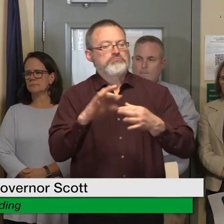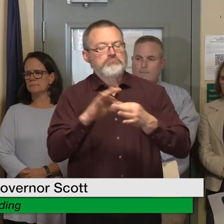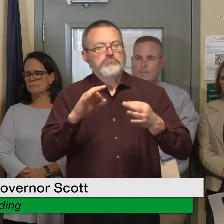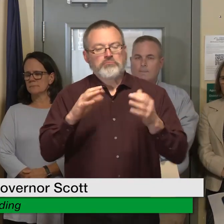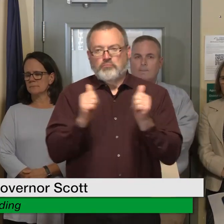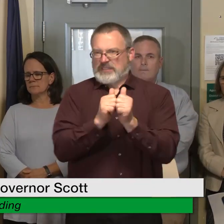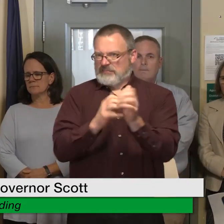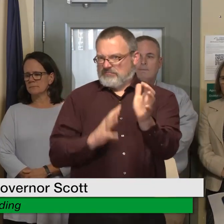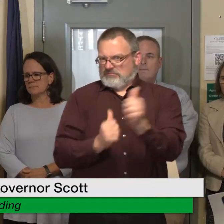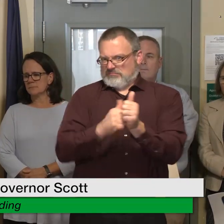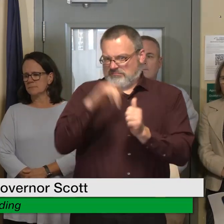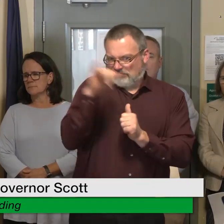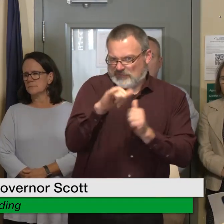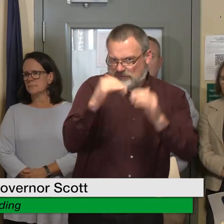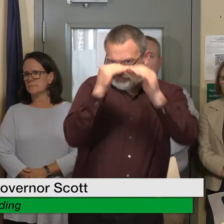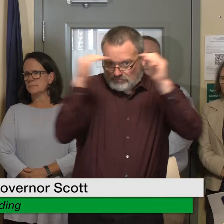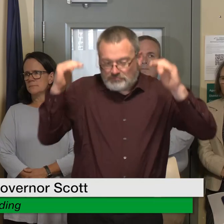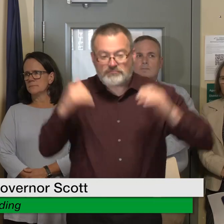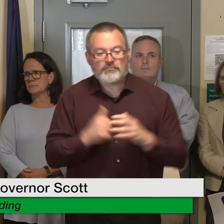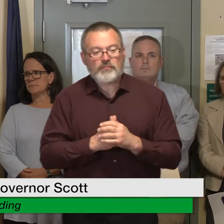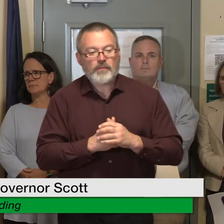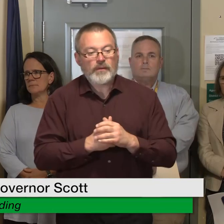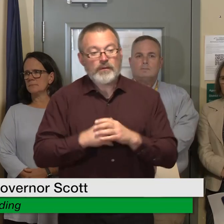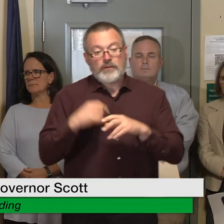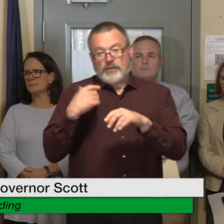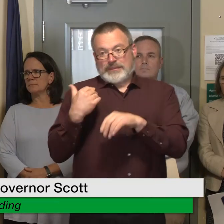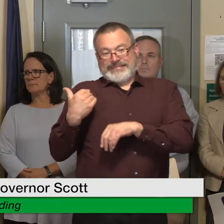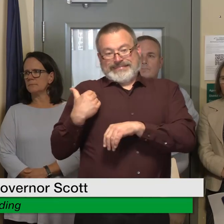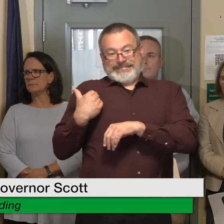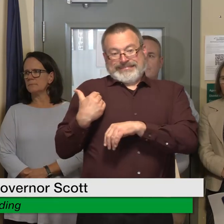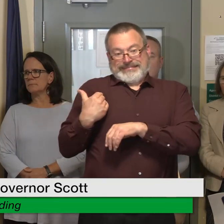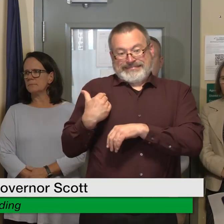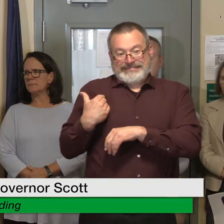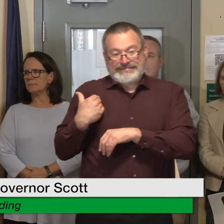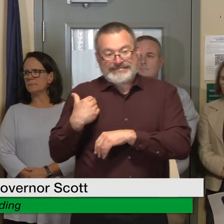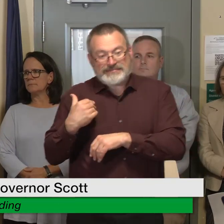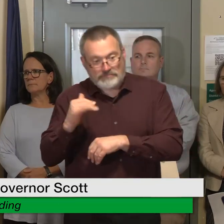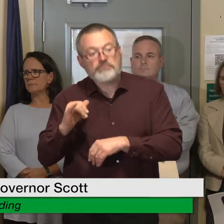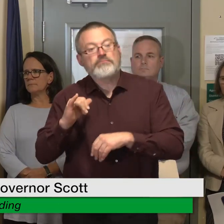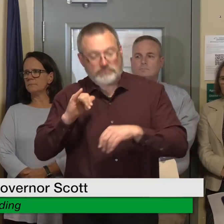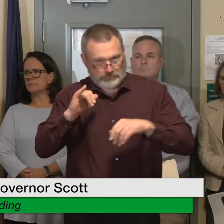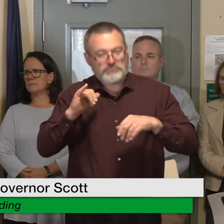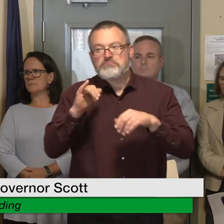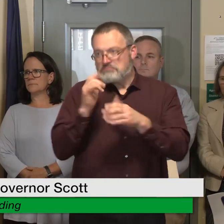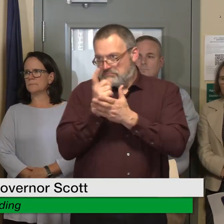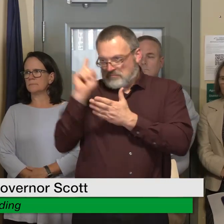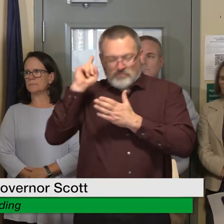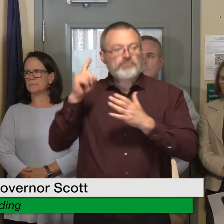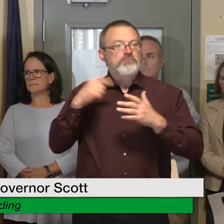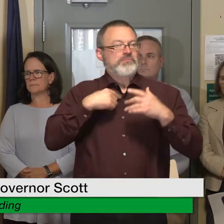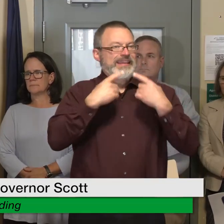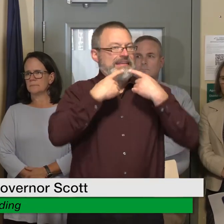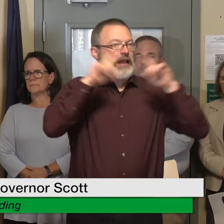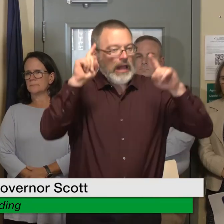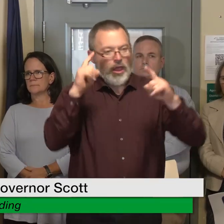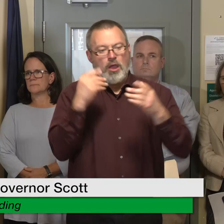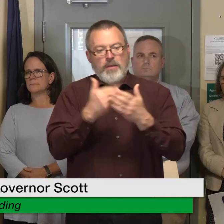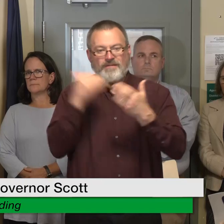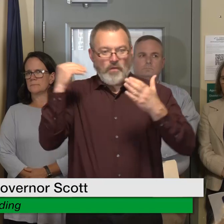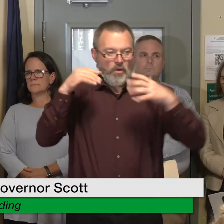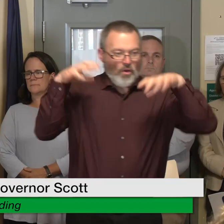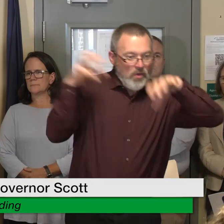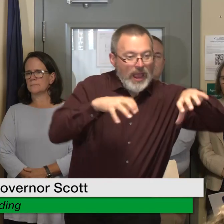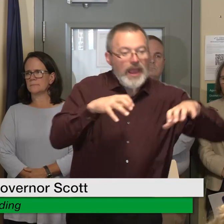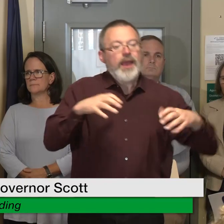last July, I declared a state of emergency the day before the rain began, which was still in effect at the start of